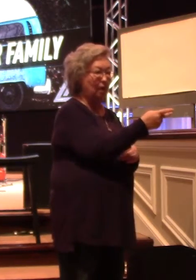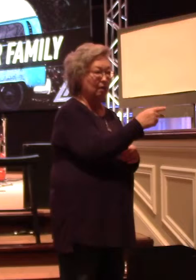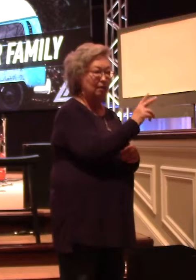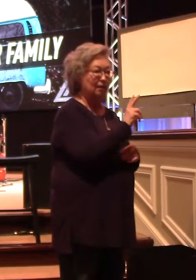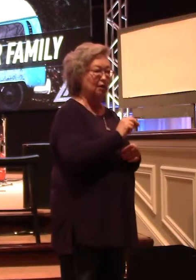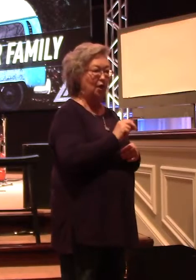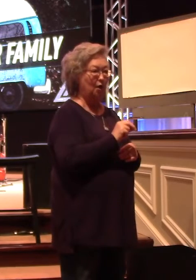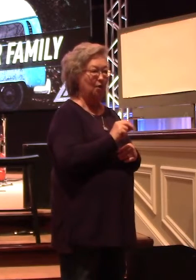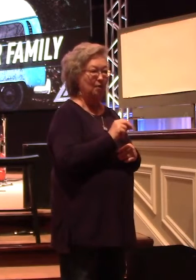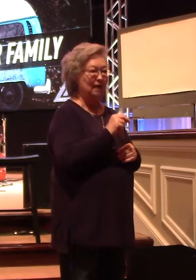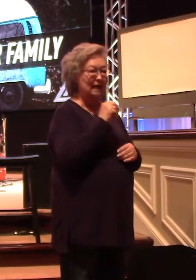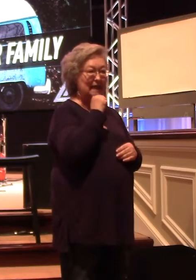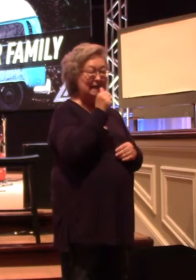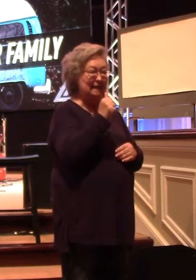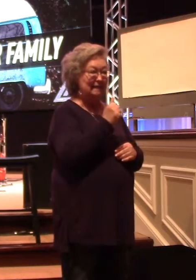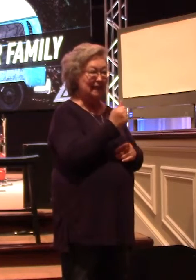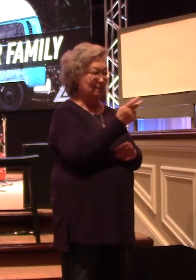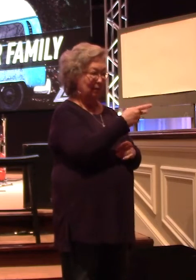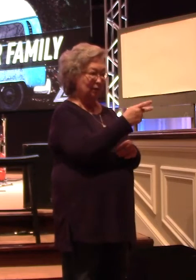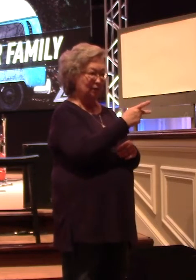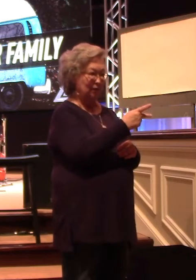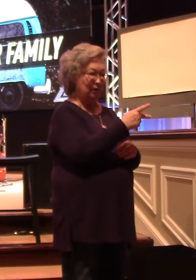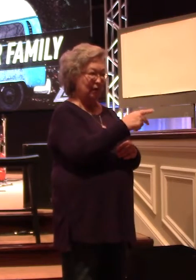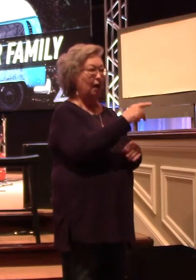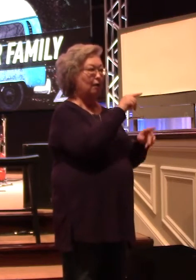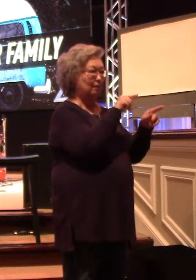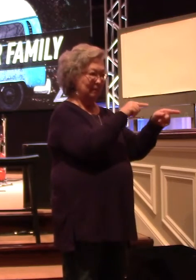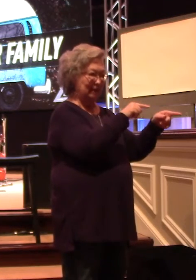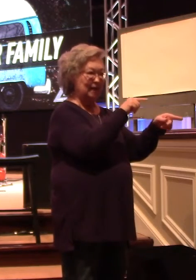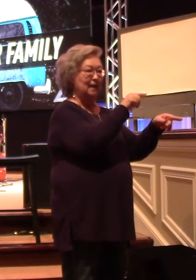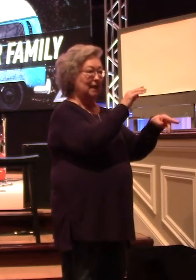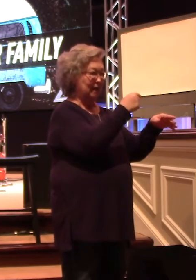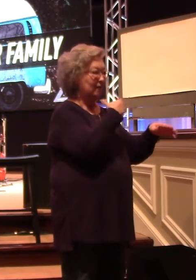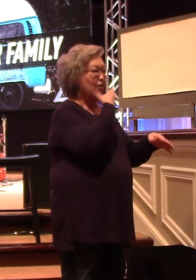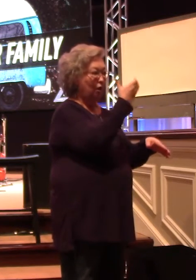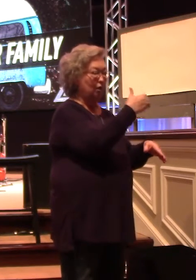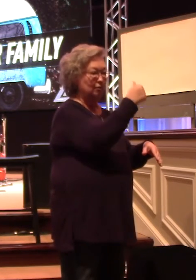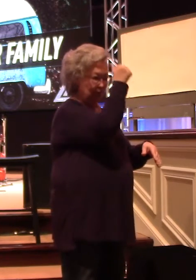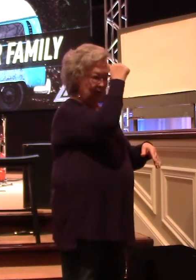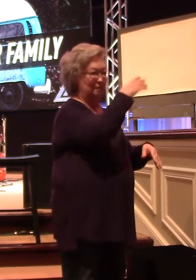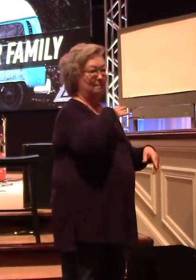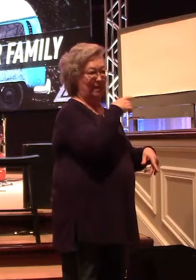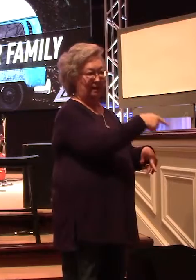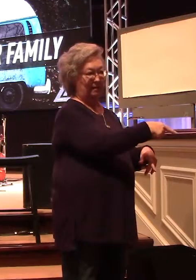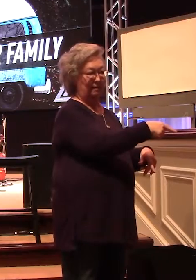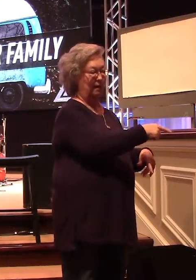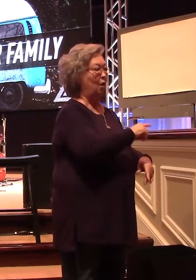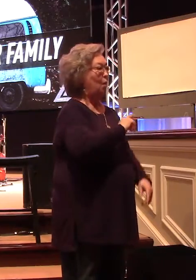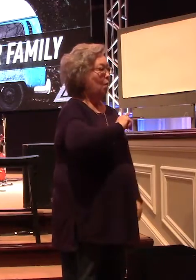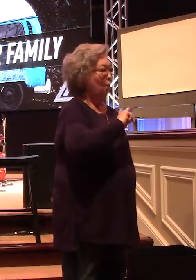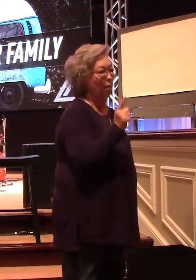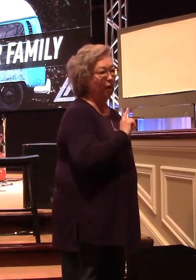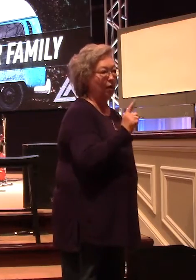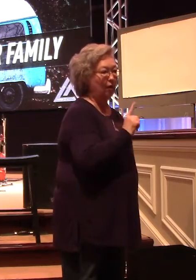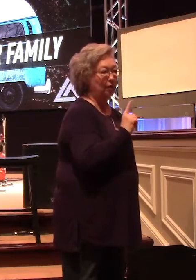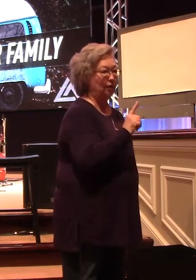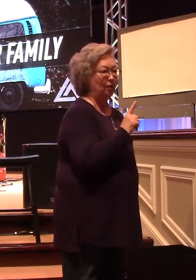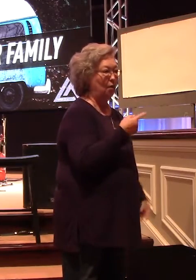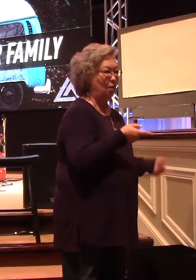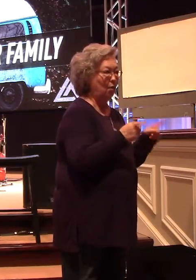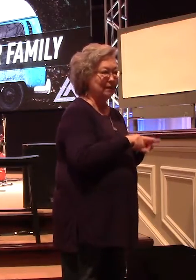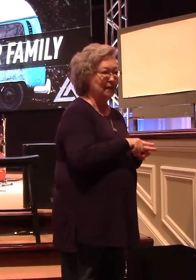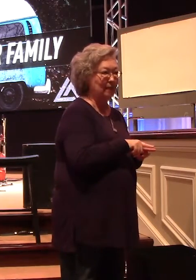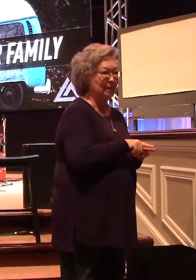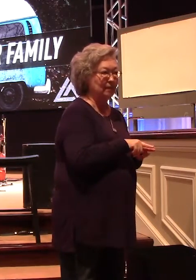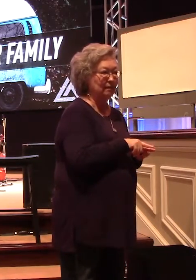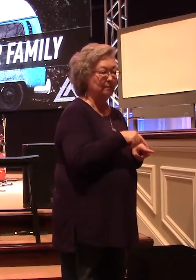He didn't say, hey Eve, I saw what you did. God called to Adam, said, where are you? What's going on?